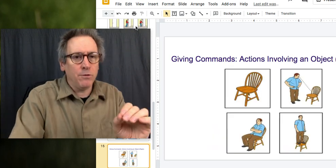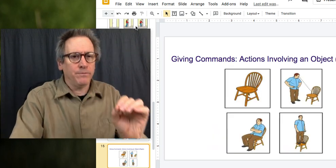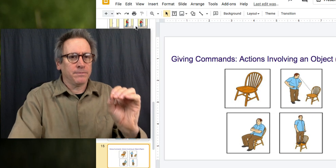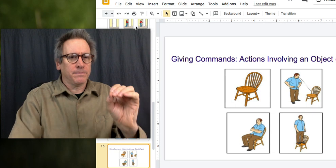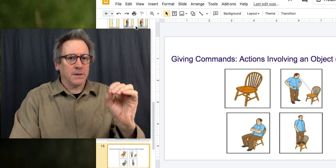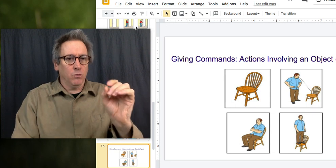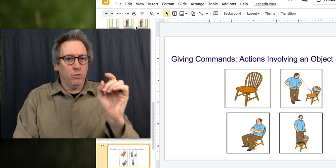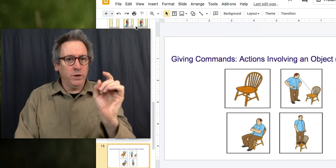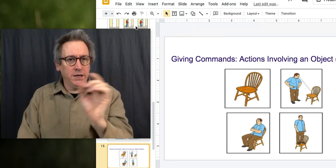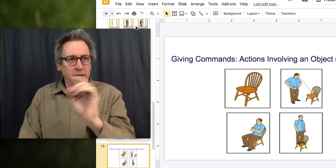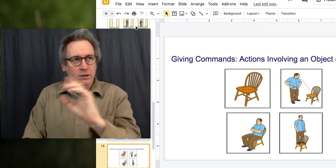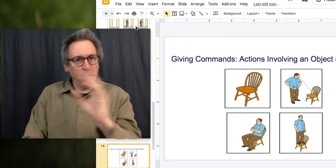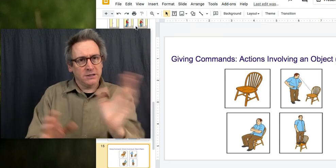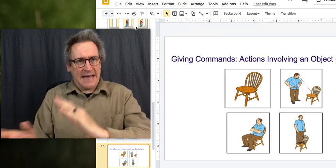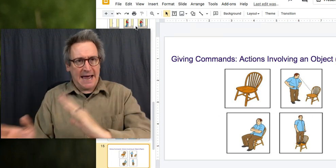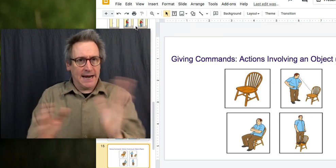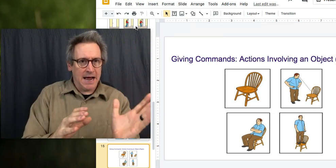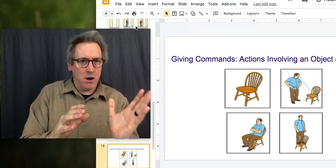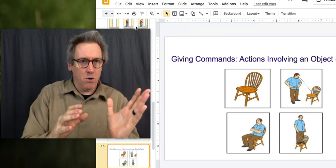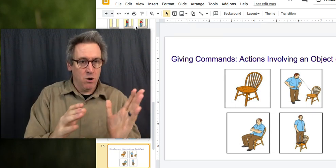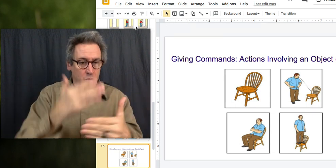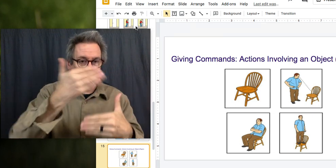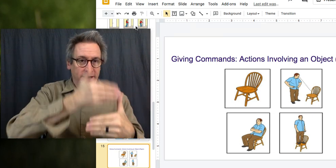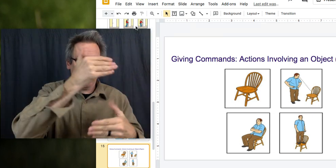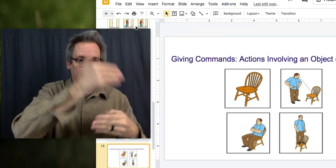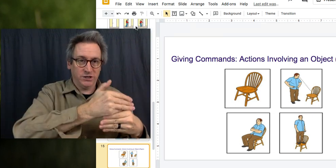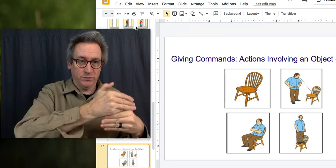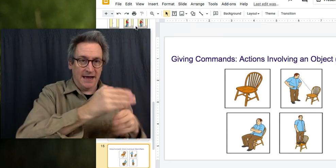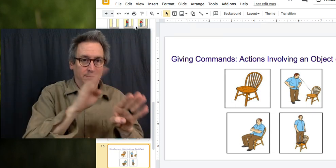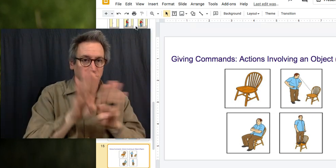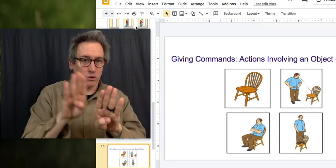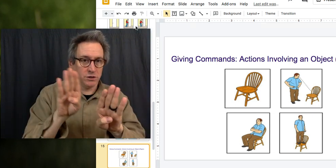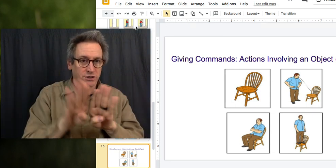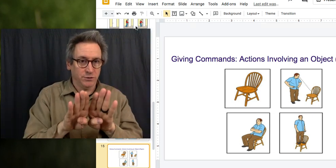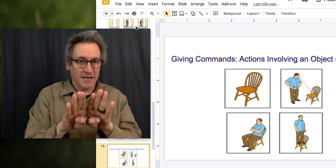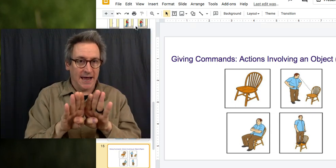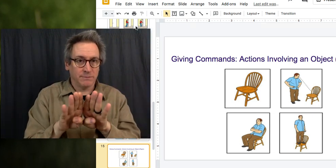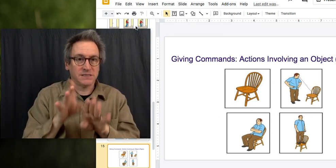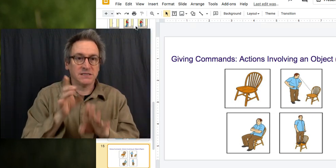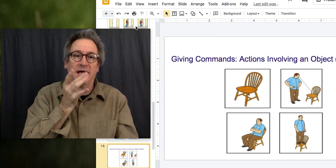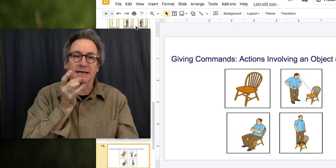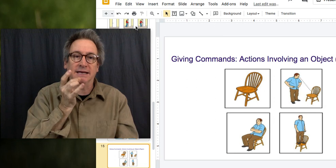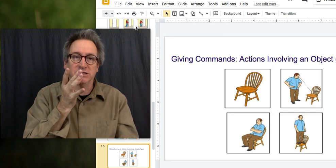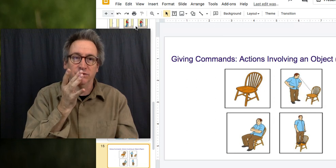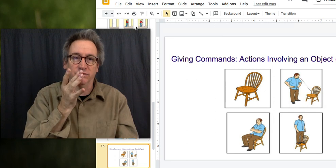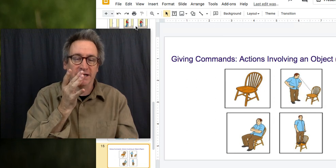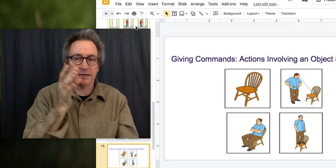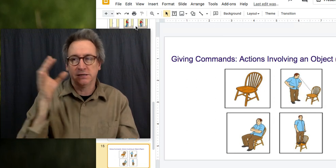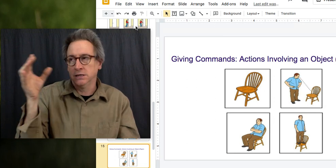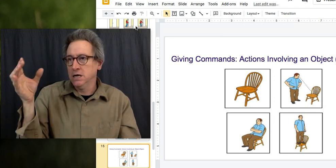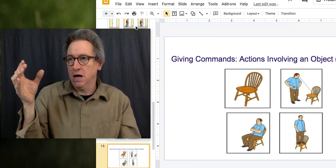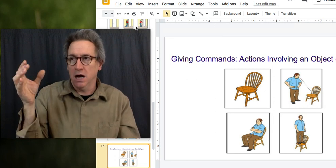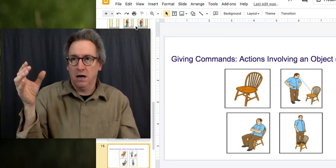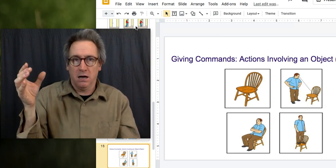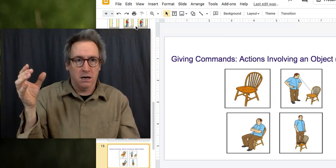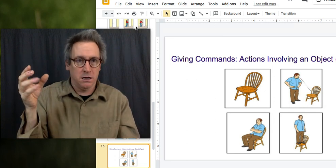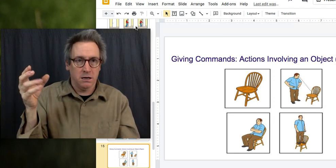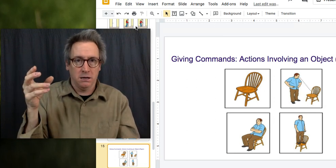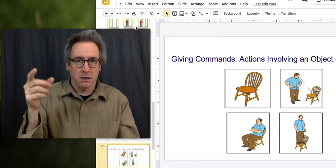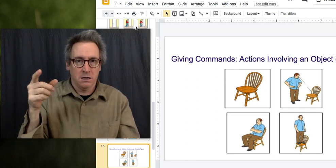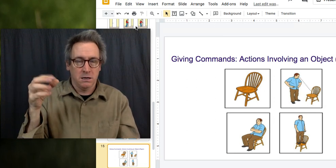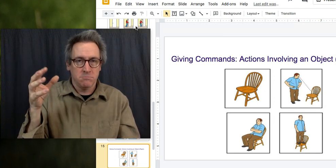Now, we looked at how window is 2 taps, door is 2 taps, light is 2 flicks.